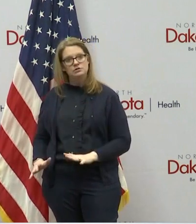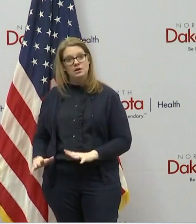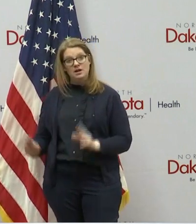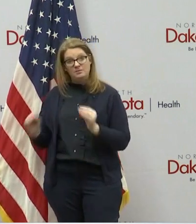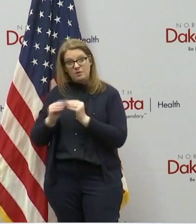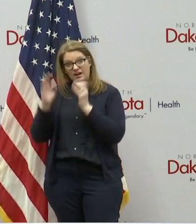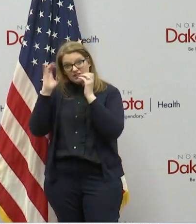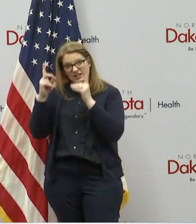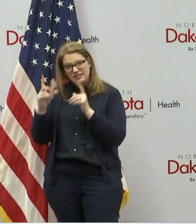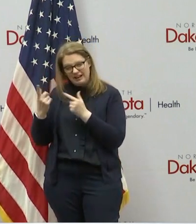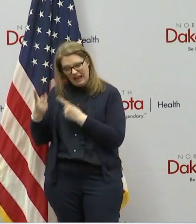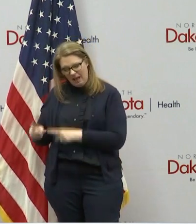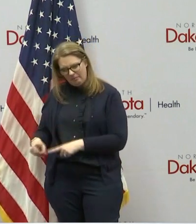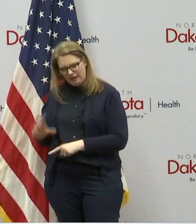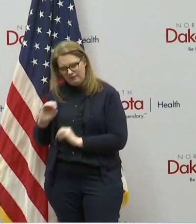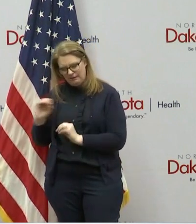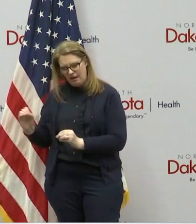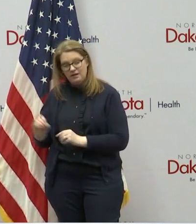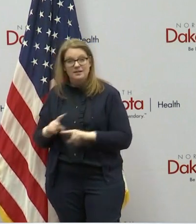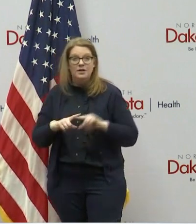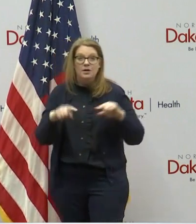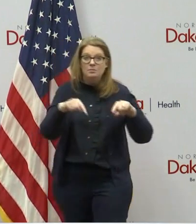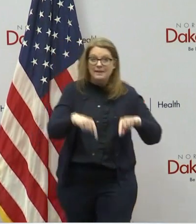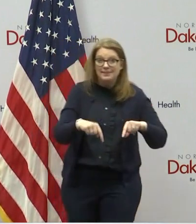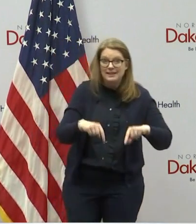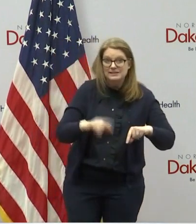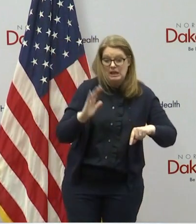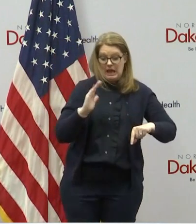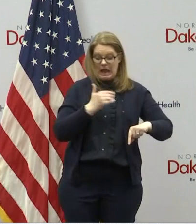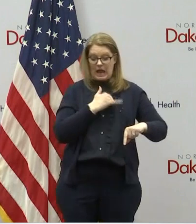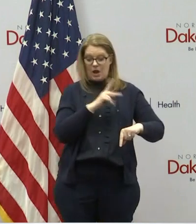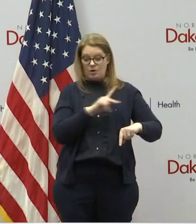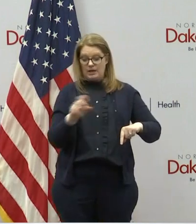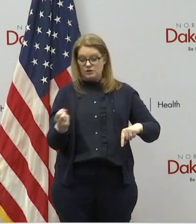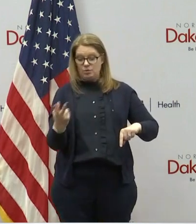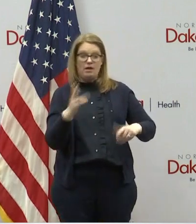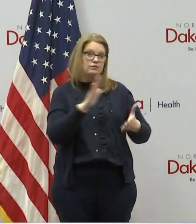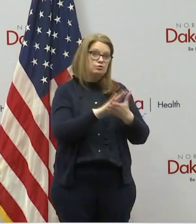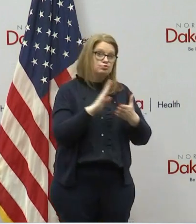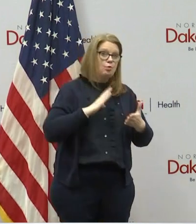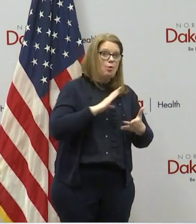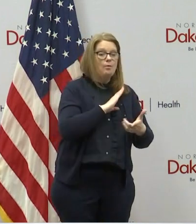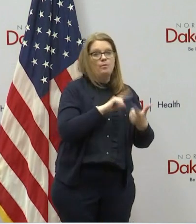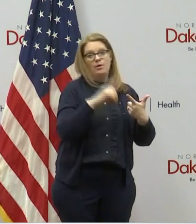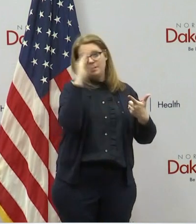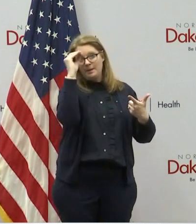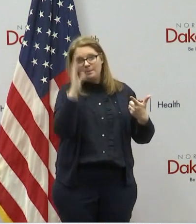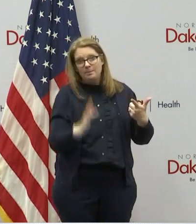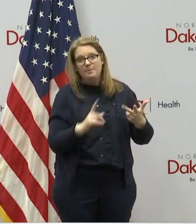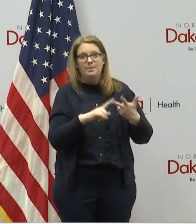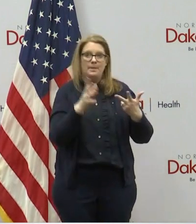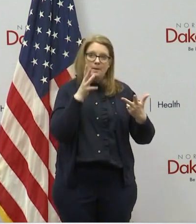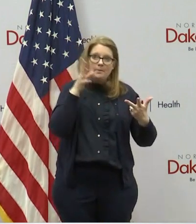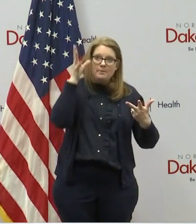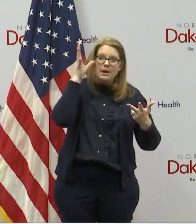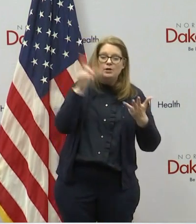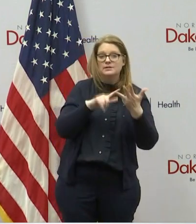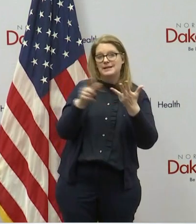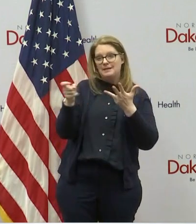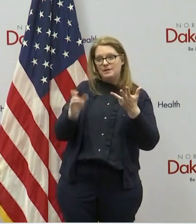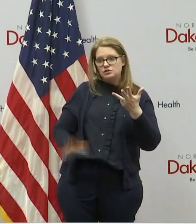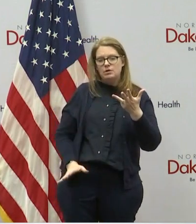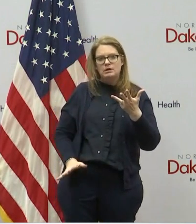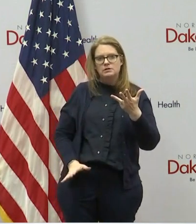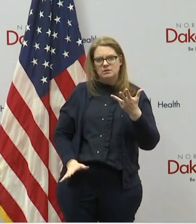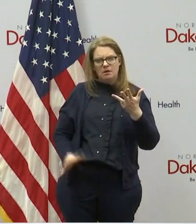on, our K-12 system, from school board members to parents to teachers to administrators, responded